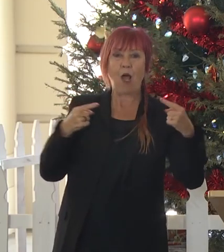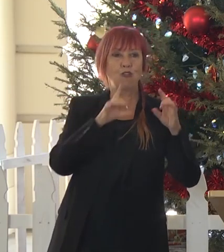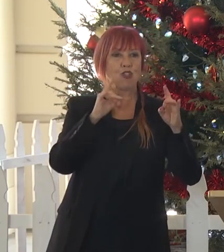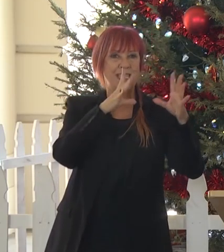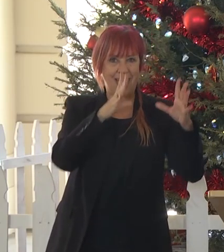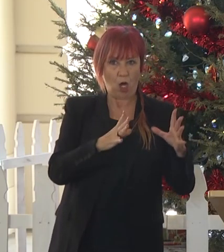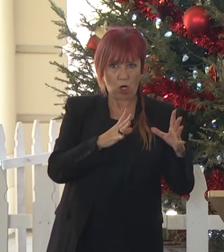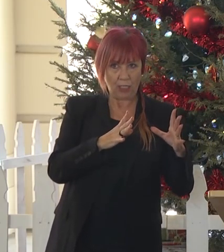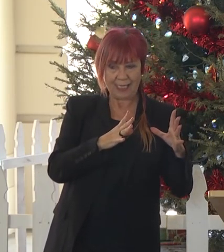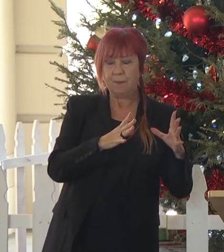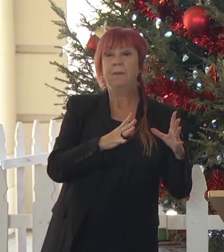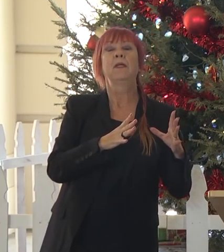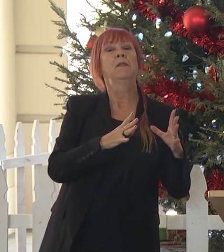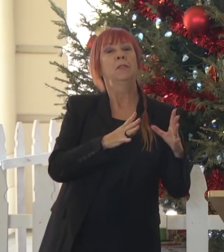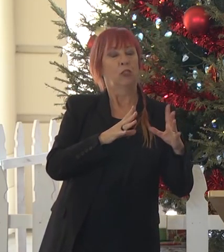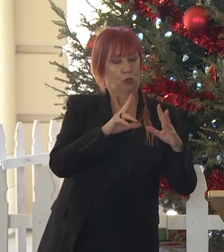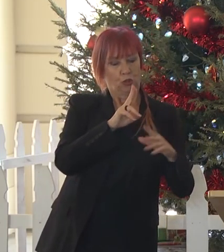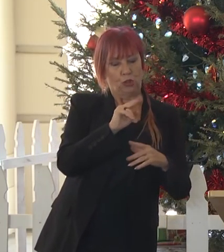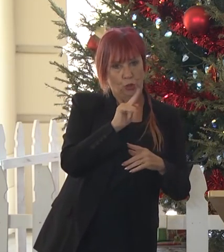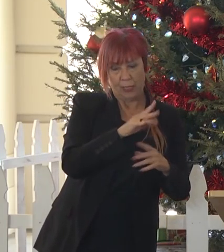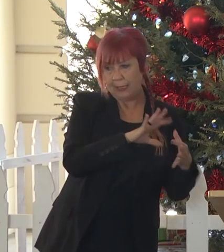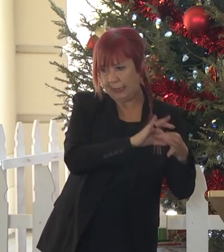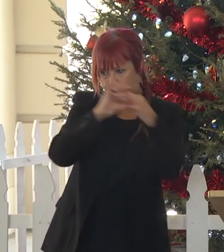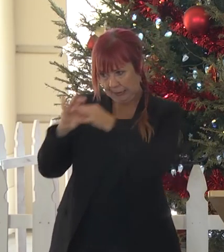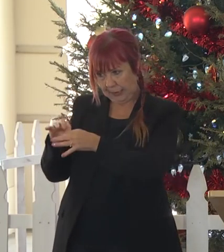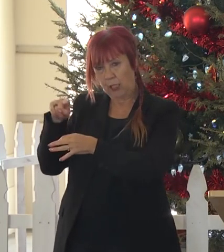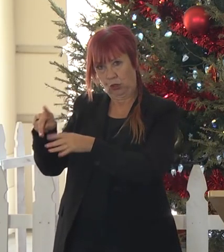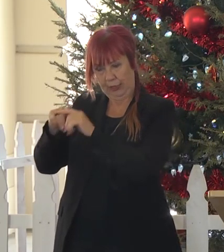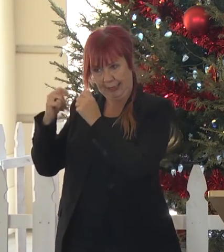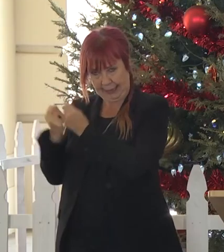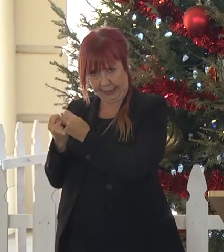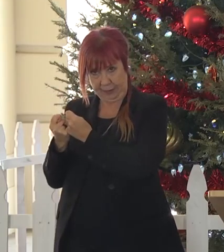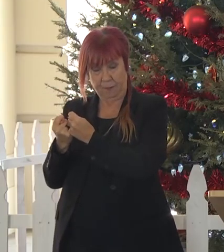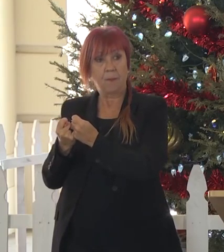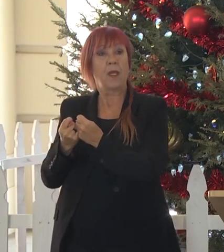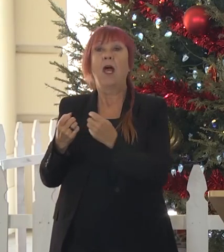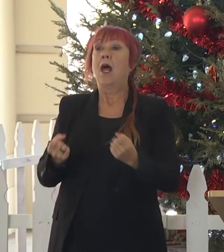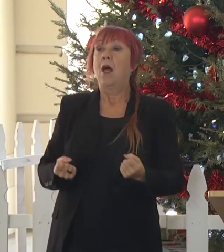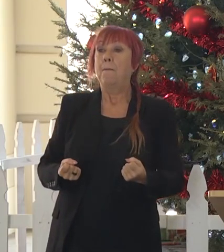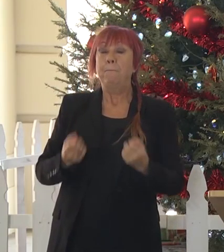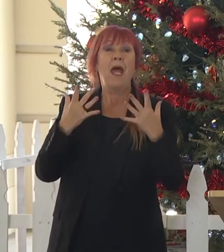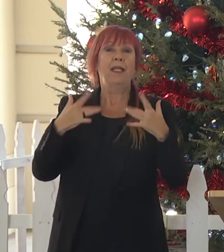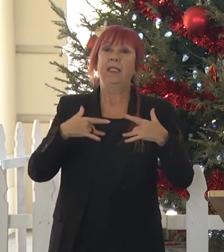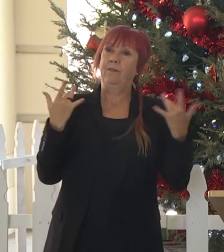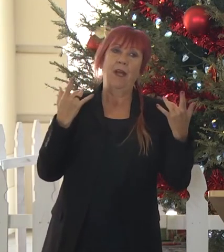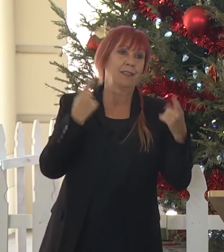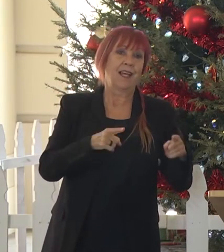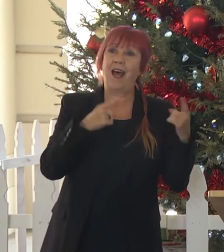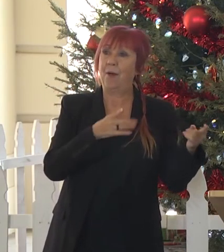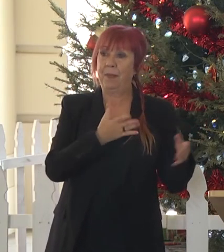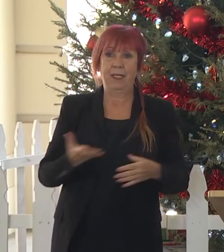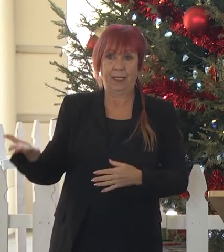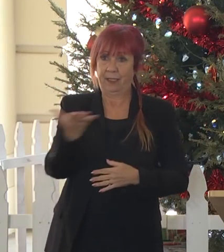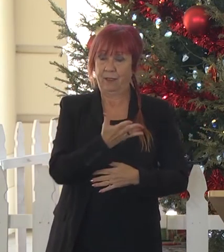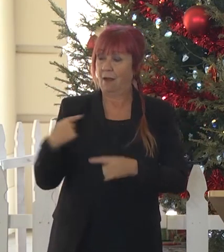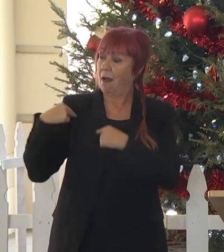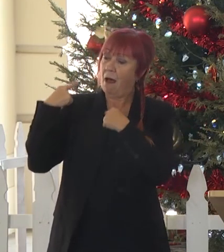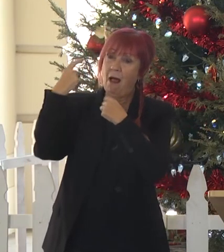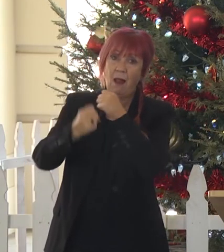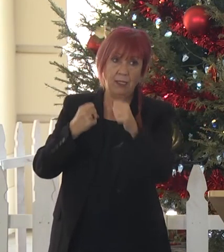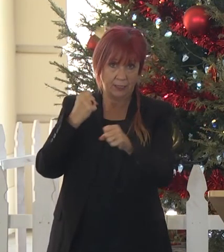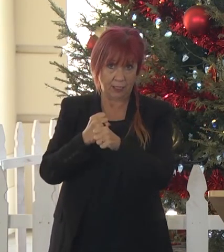team. We, as you well know, host many large events at the Rose Bowl and in the city throughout the year. So